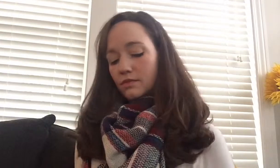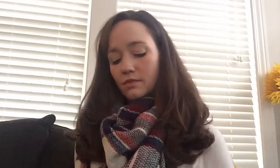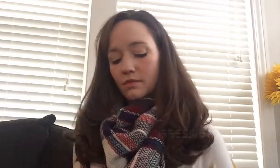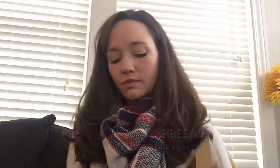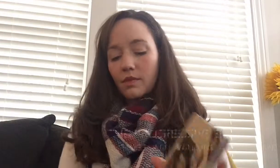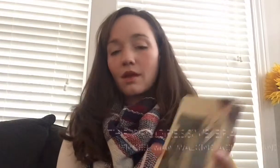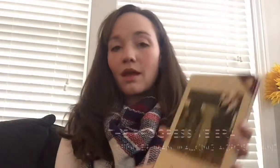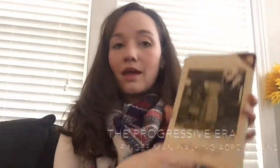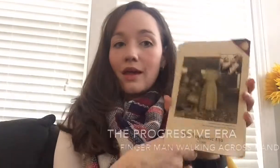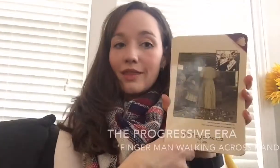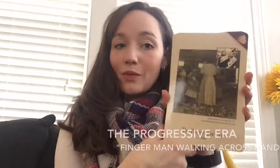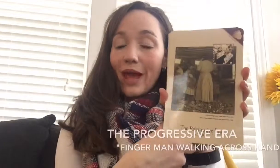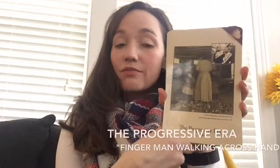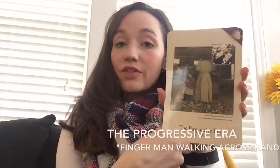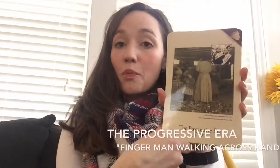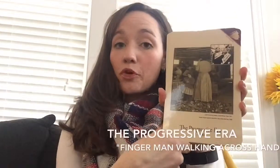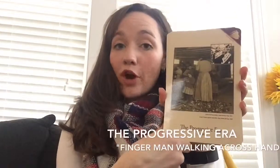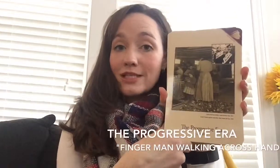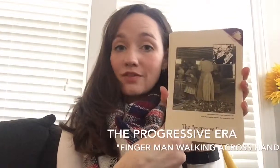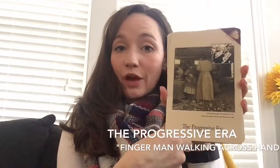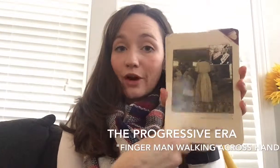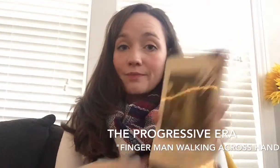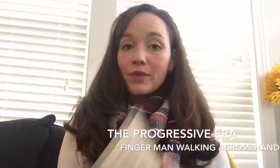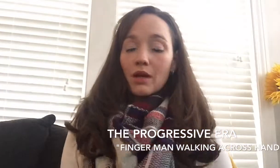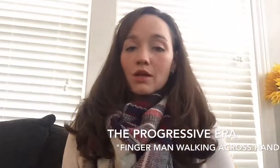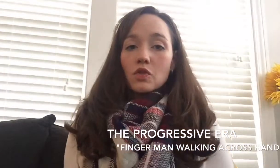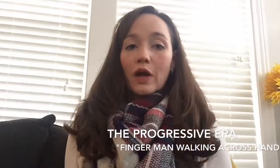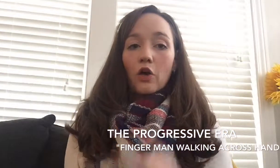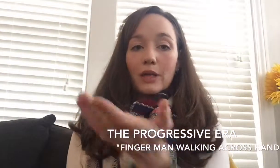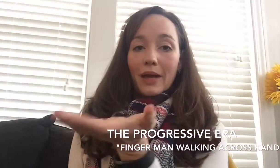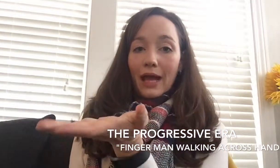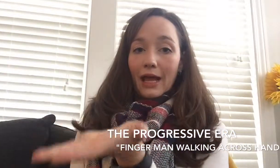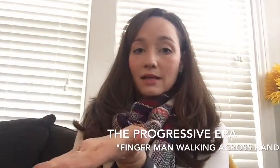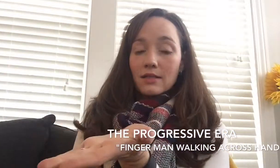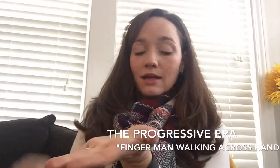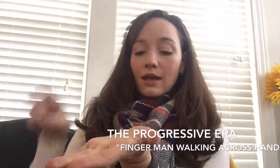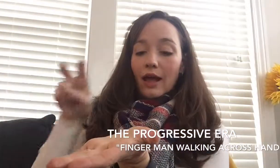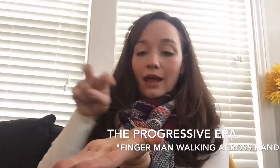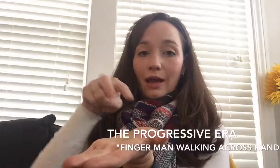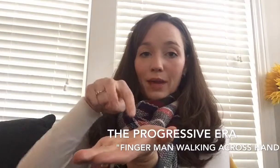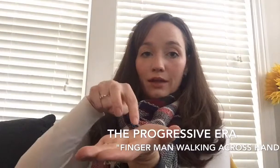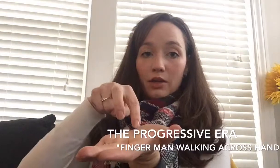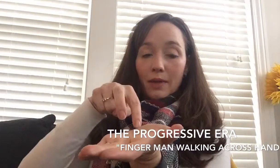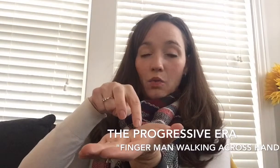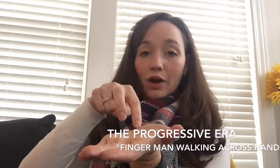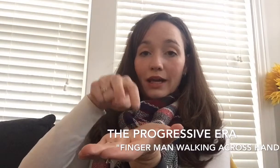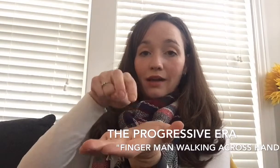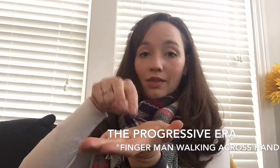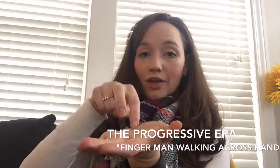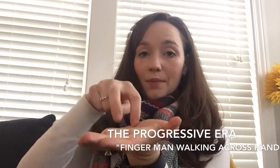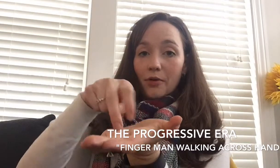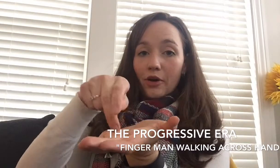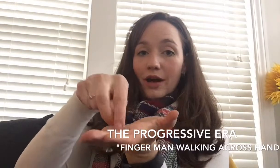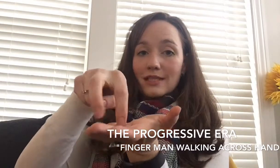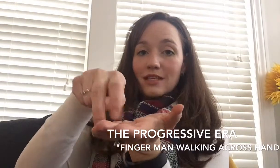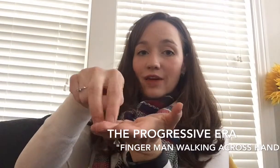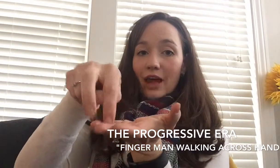And then we have the Progressive Era. So I hold out my hand and I make a little man walking, the Progressive